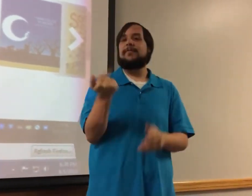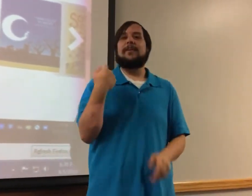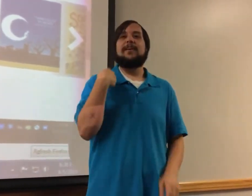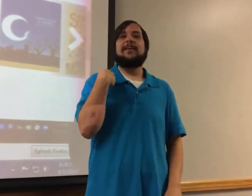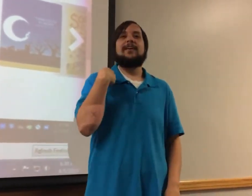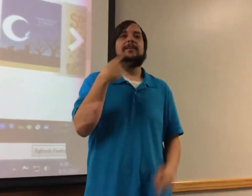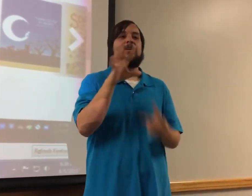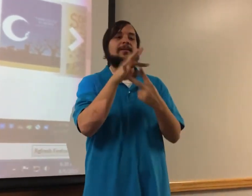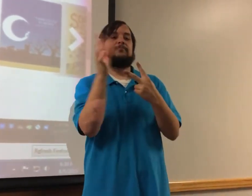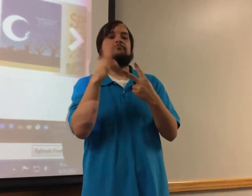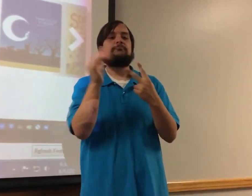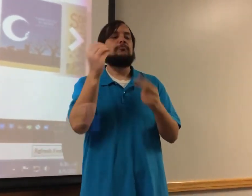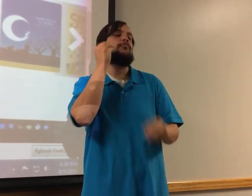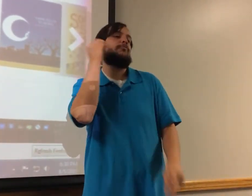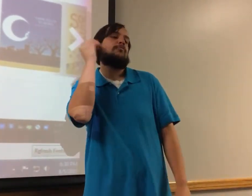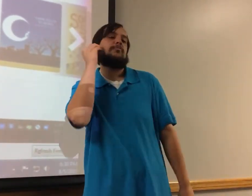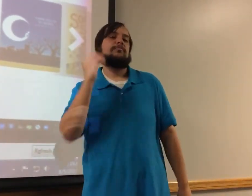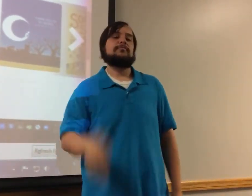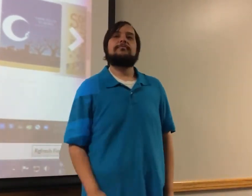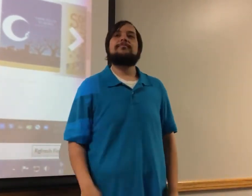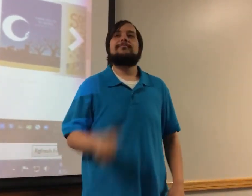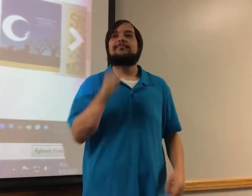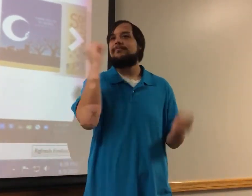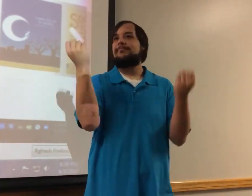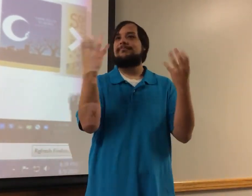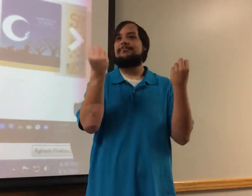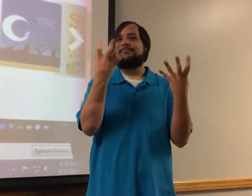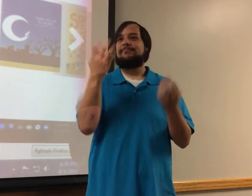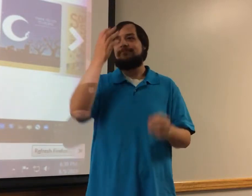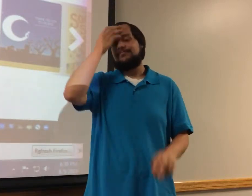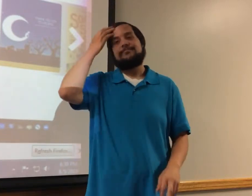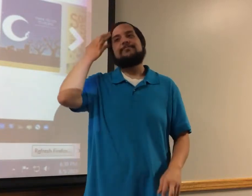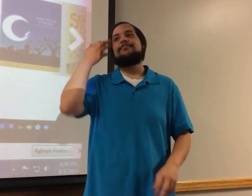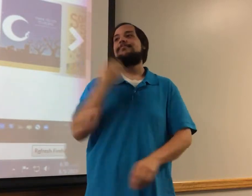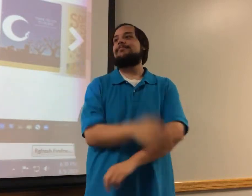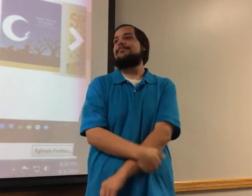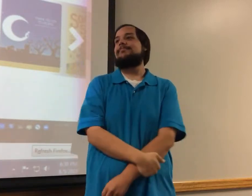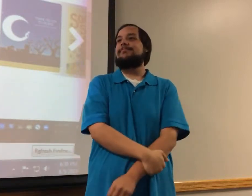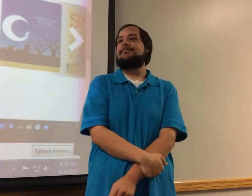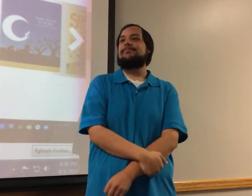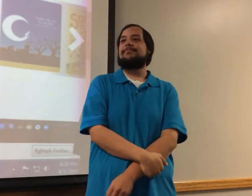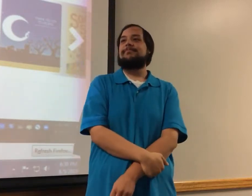that capability in their home. Not a lot of them take advantage of it.